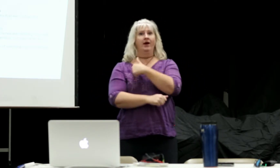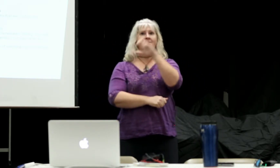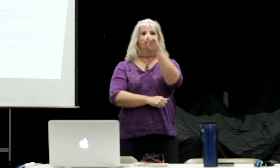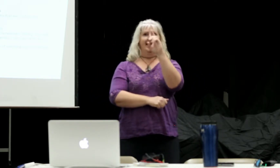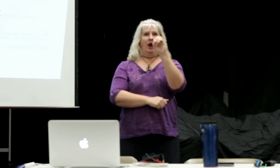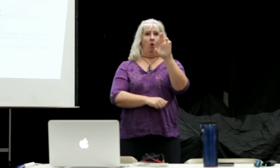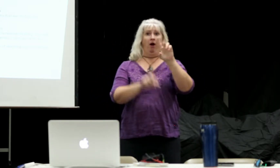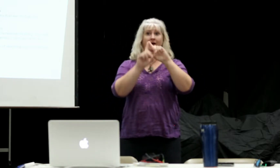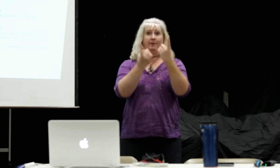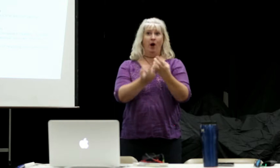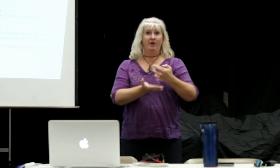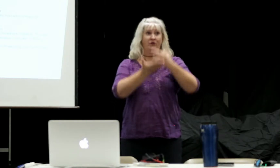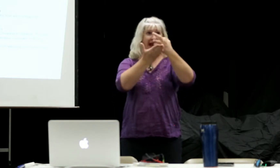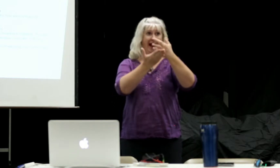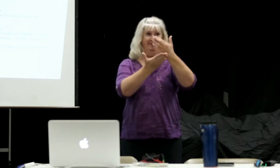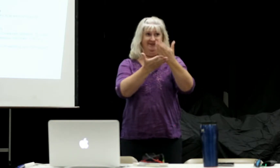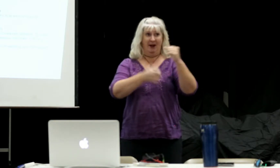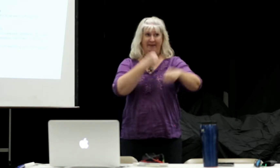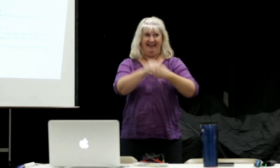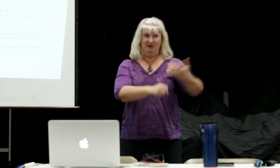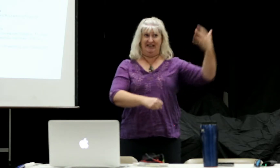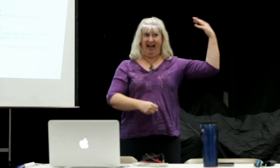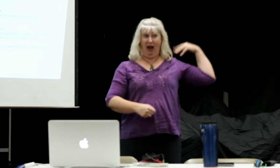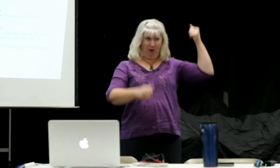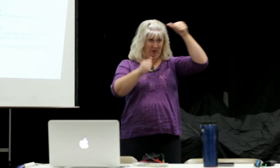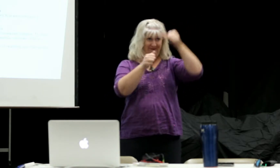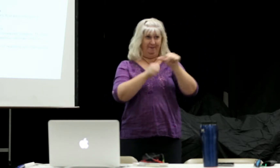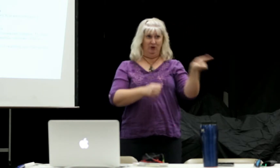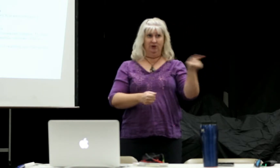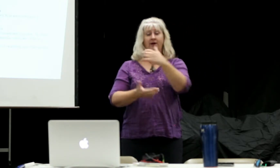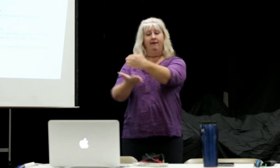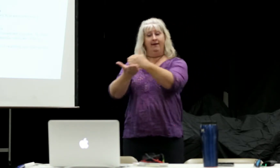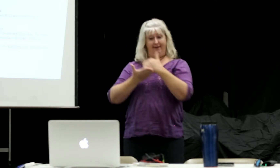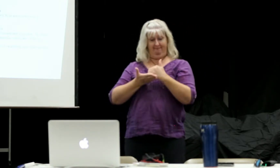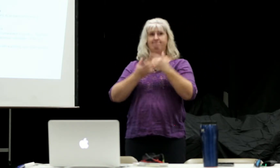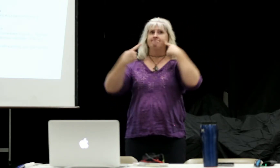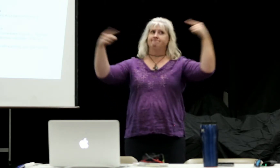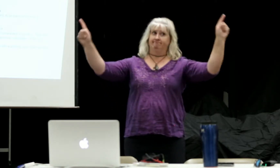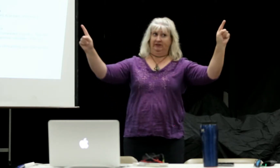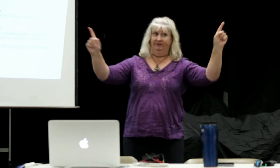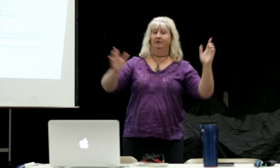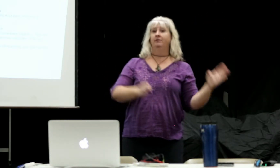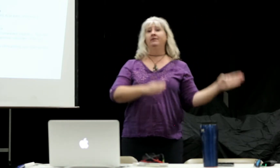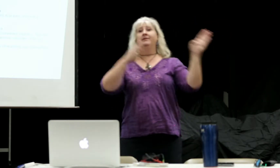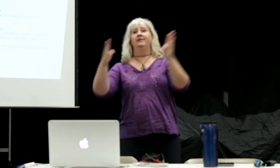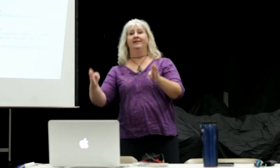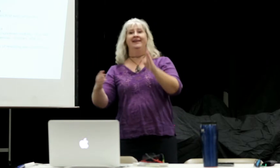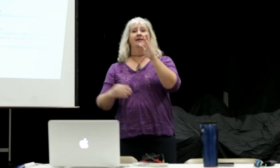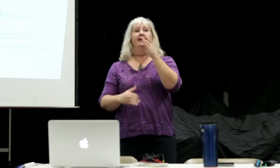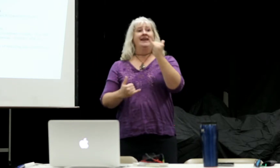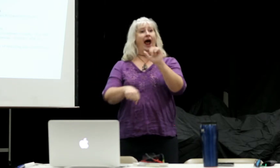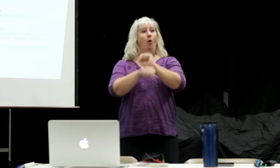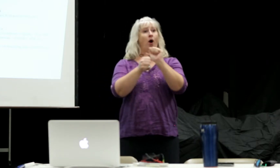And we were working with the DOR a few years ago. They were helping us, and also